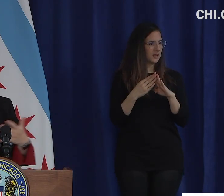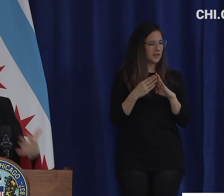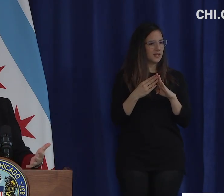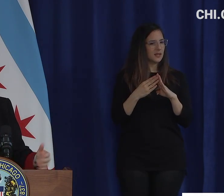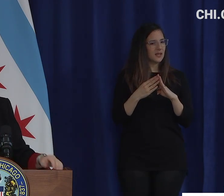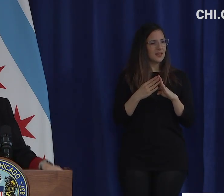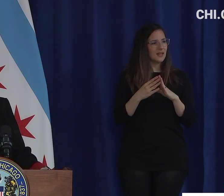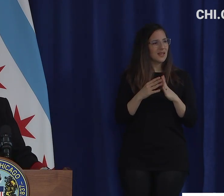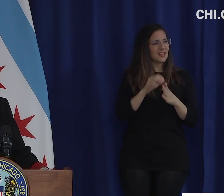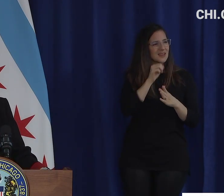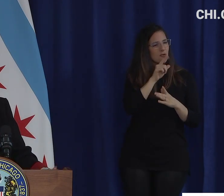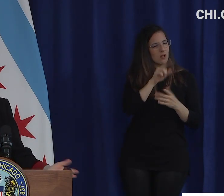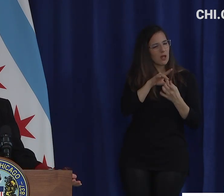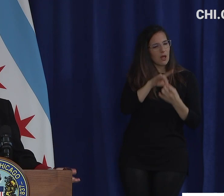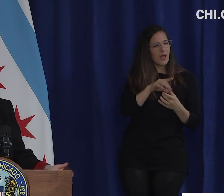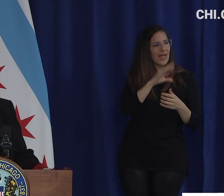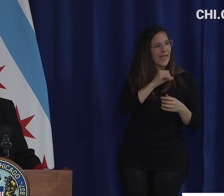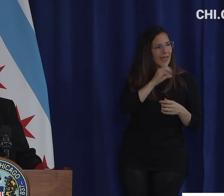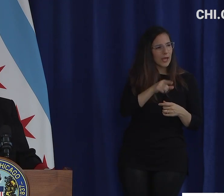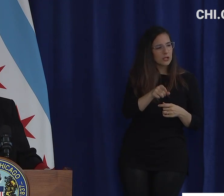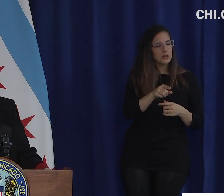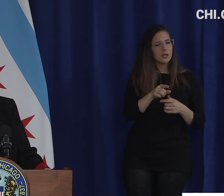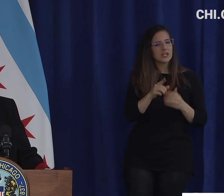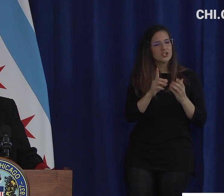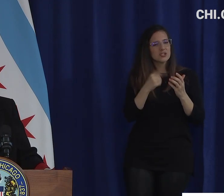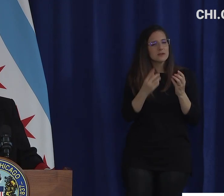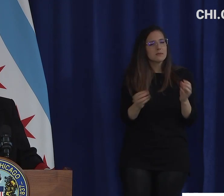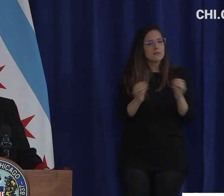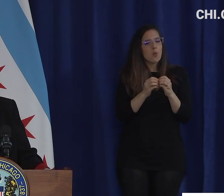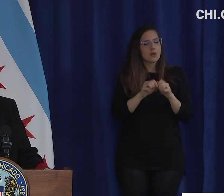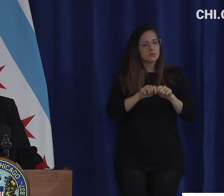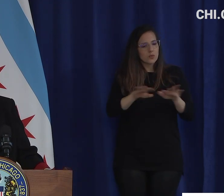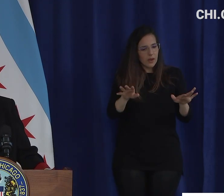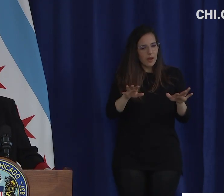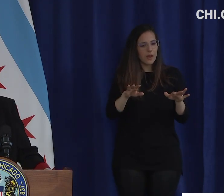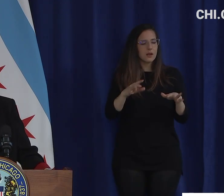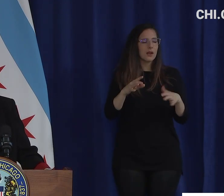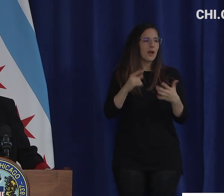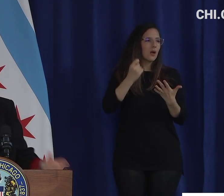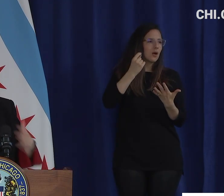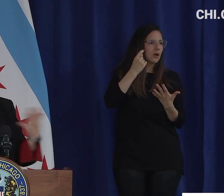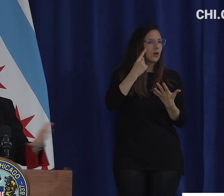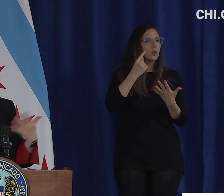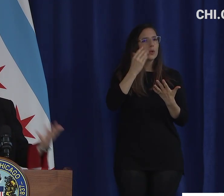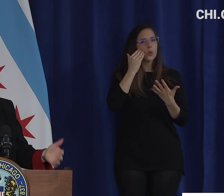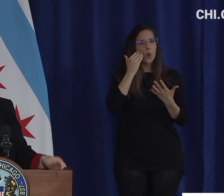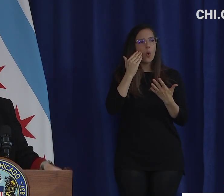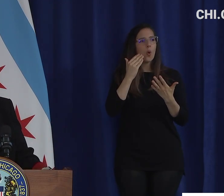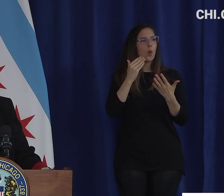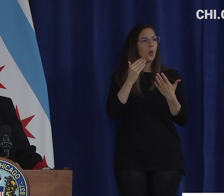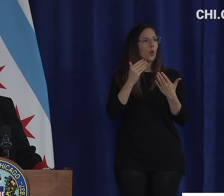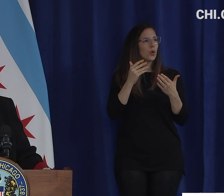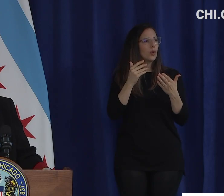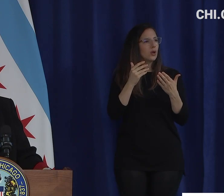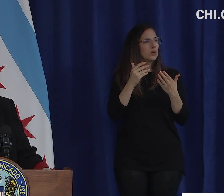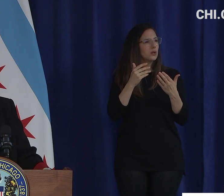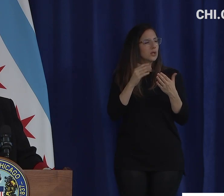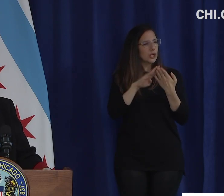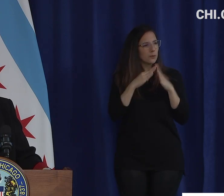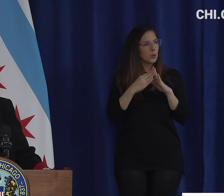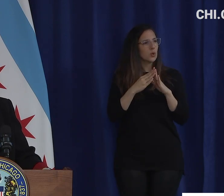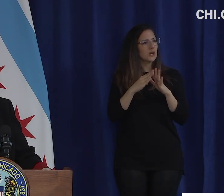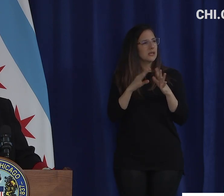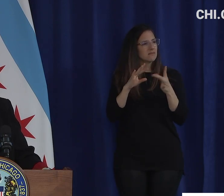seeing additional spread there. It's not unexpected where we know there are close community ties there. We know there are